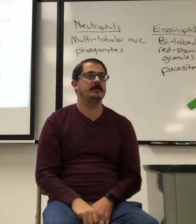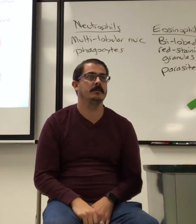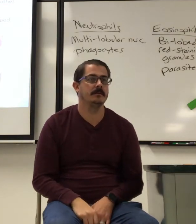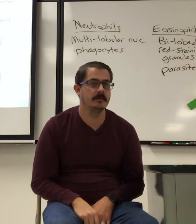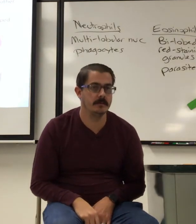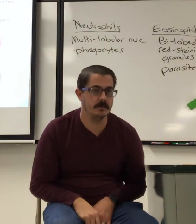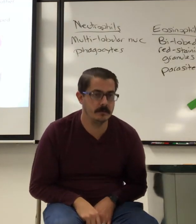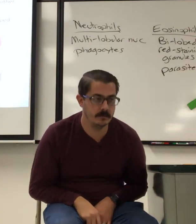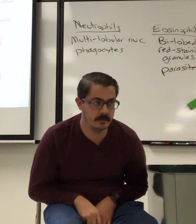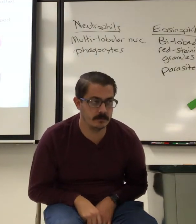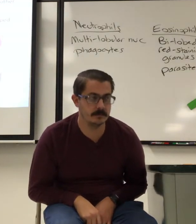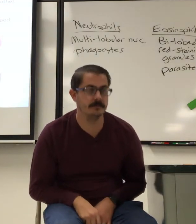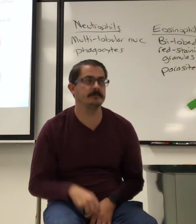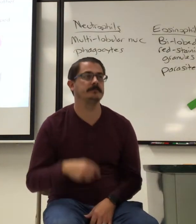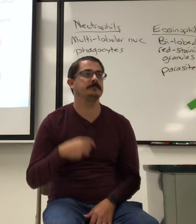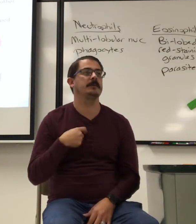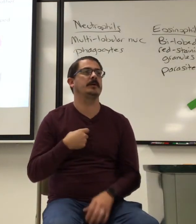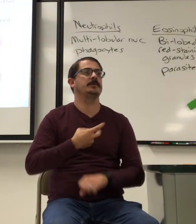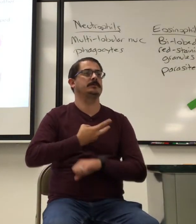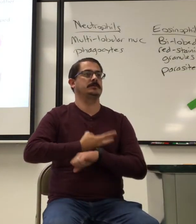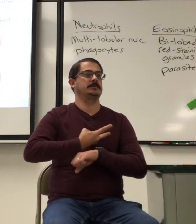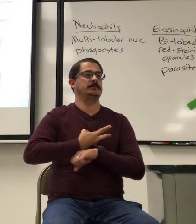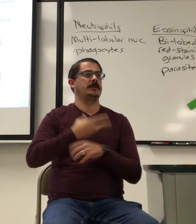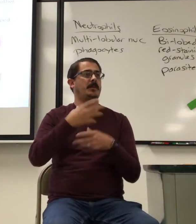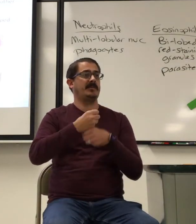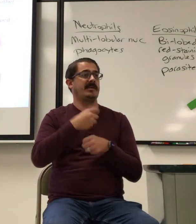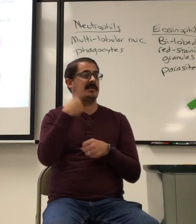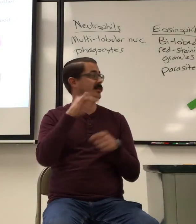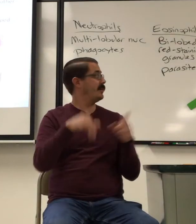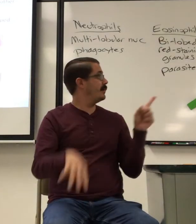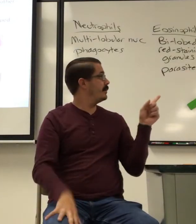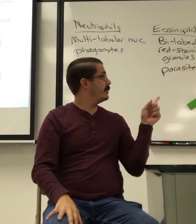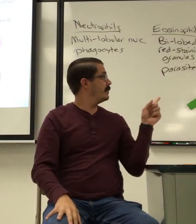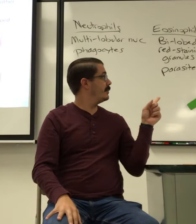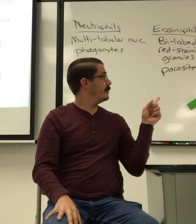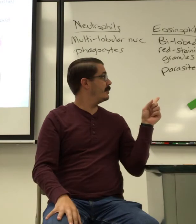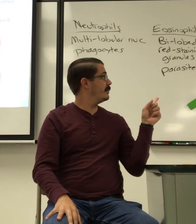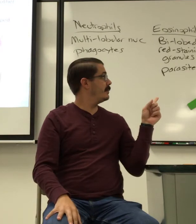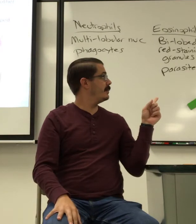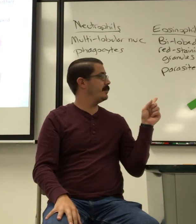When I was a grad student, they abbreviated macrophage like this, because that's the